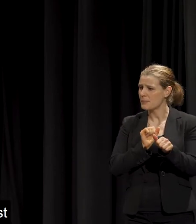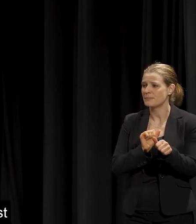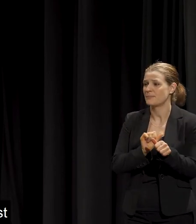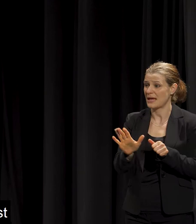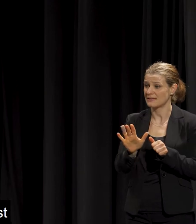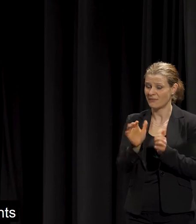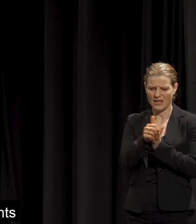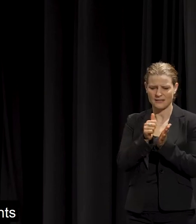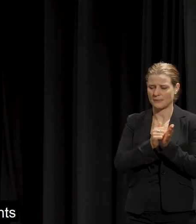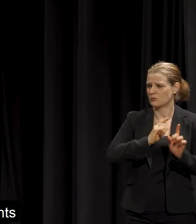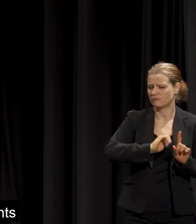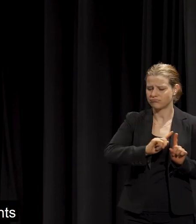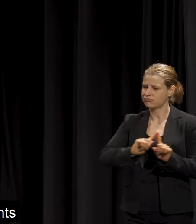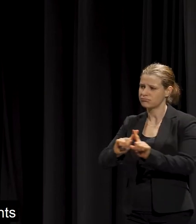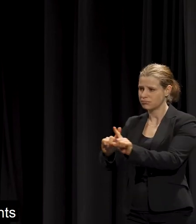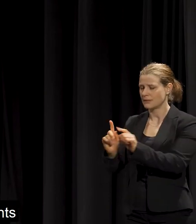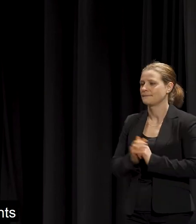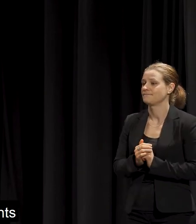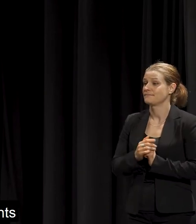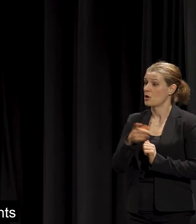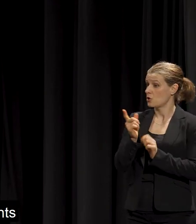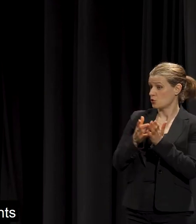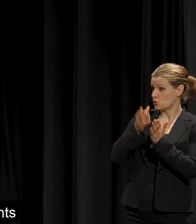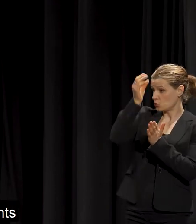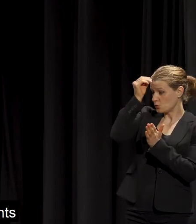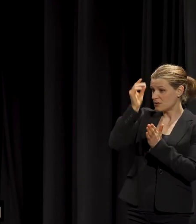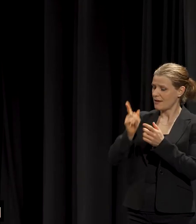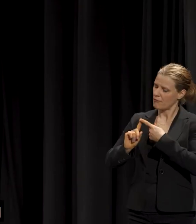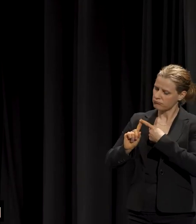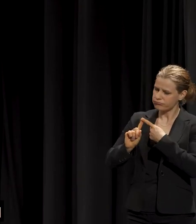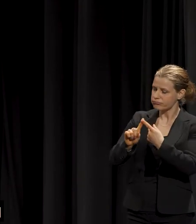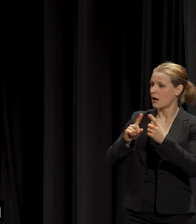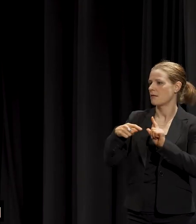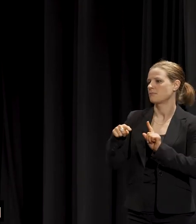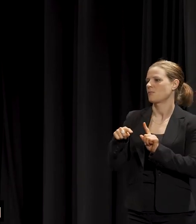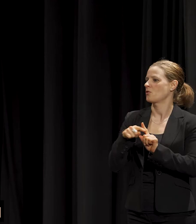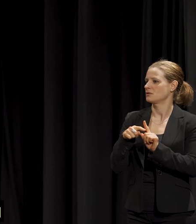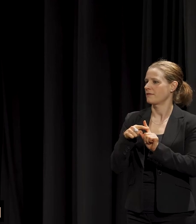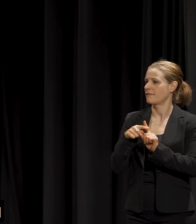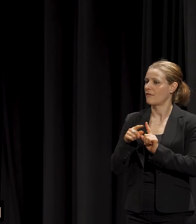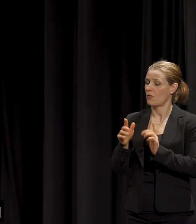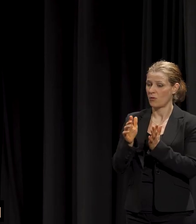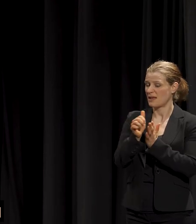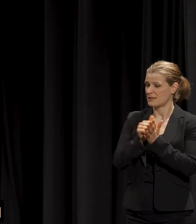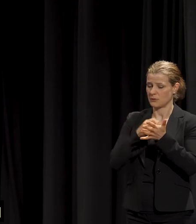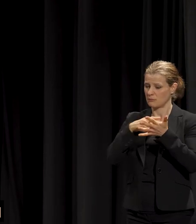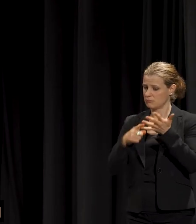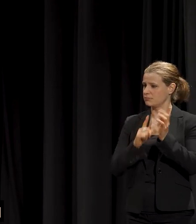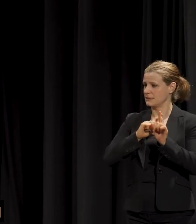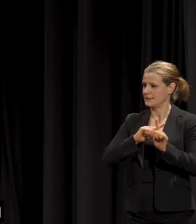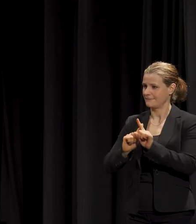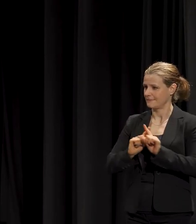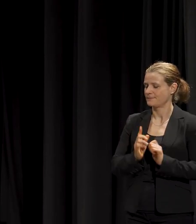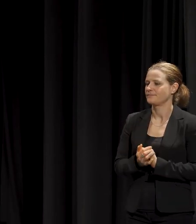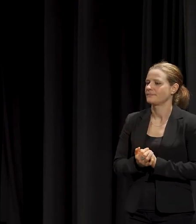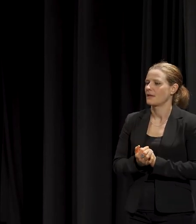all of their academic undertakings. These students have achieved consistently positive results across all subject areas.